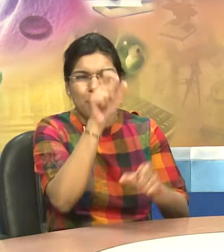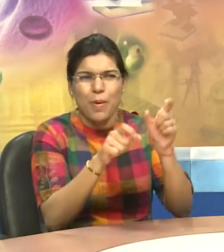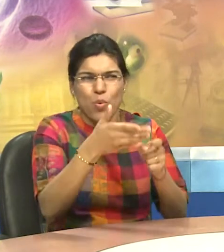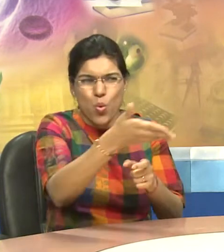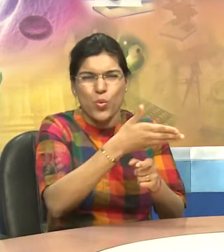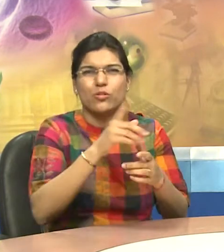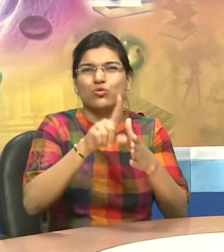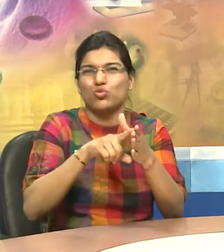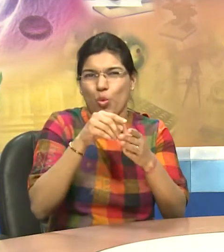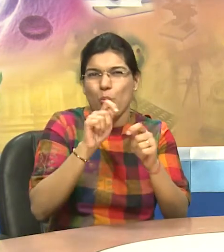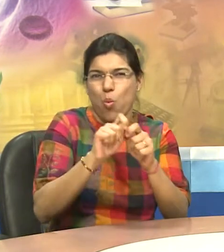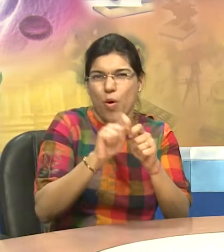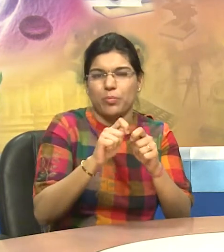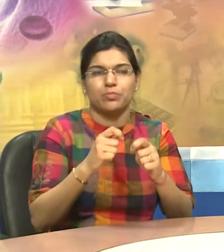He went to a team